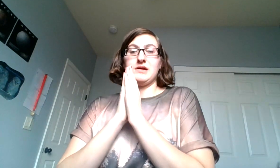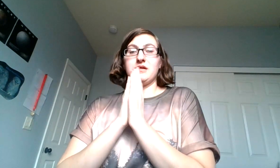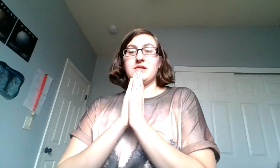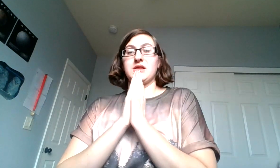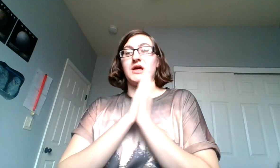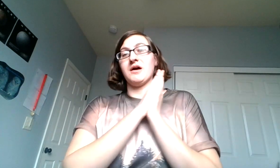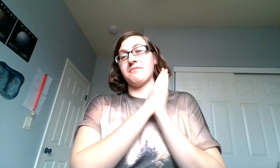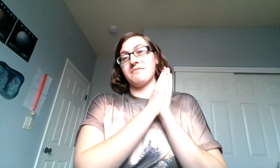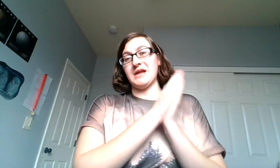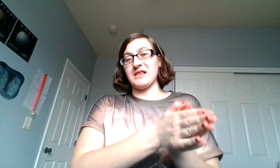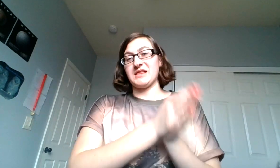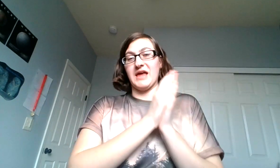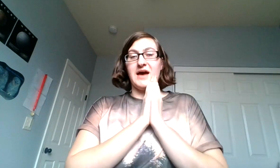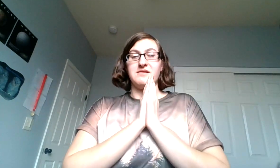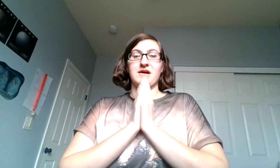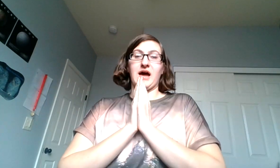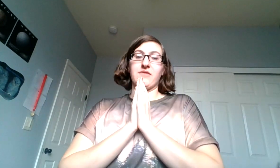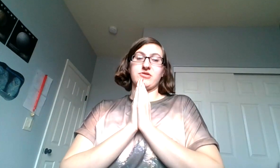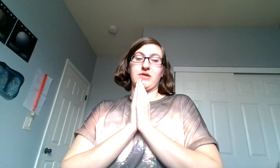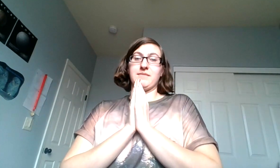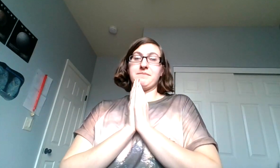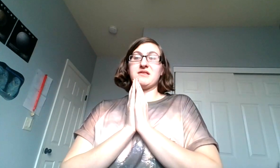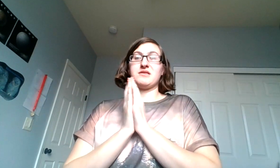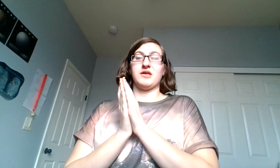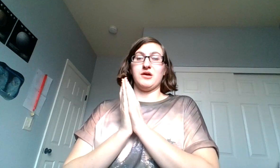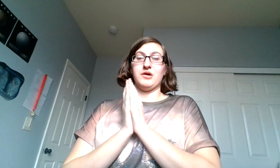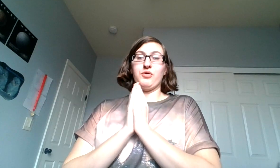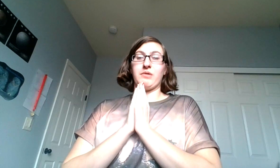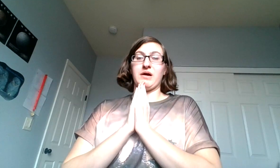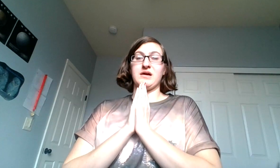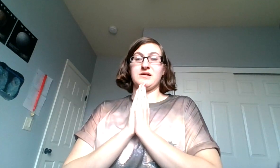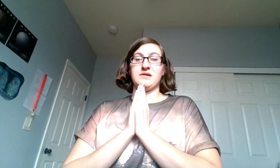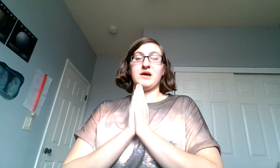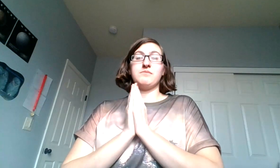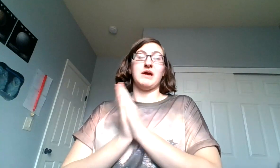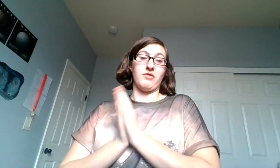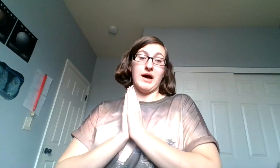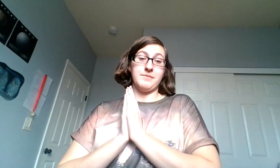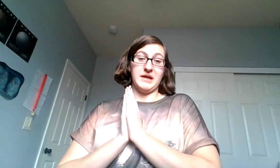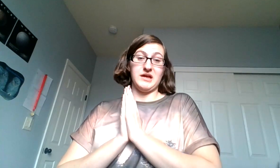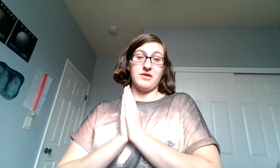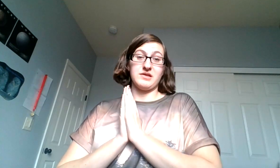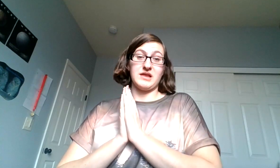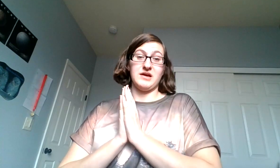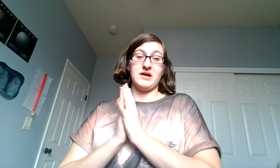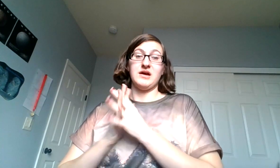So that's that. I'm gonna try my best to make a lot of videos.